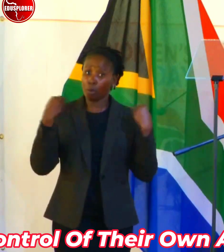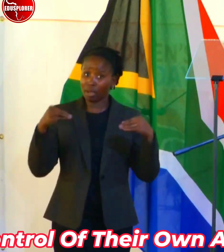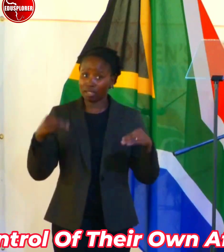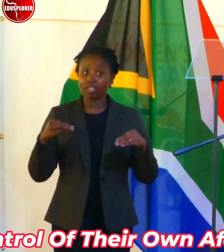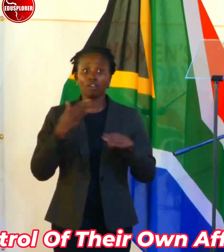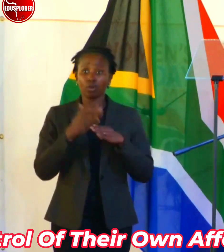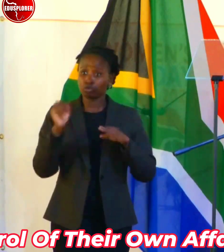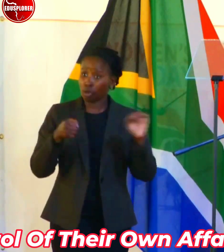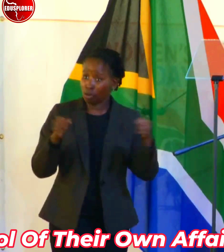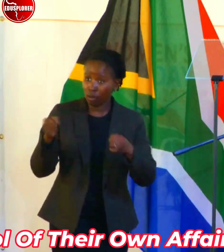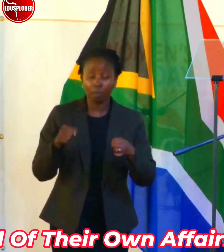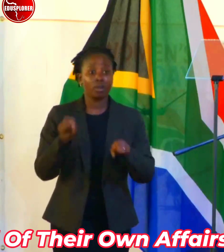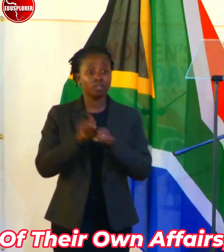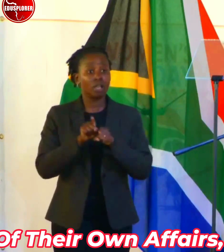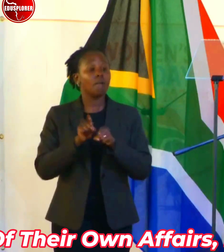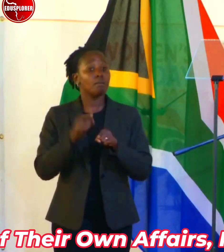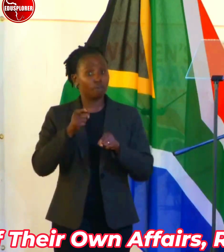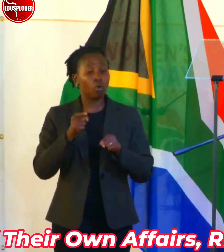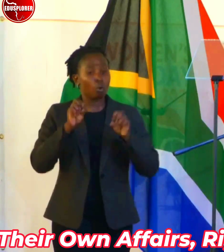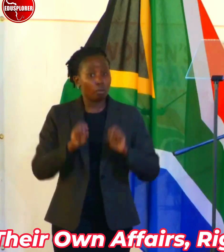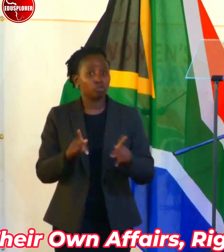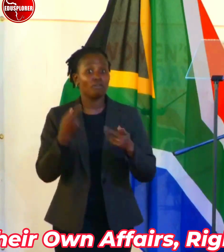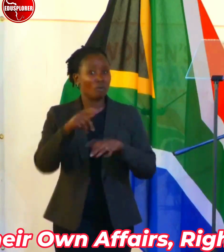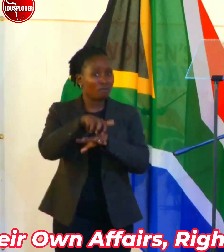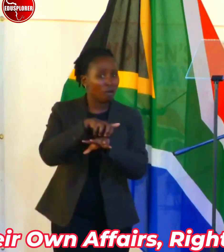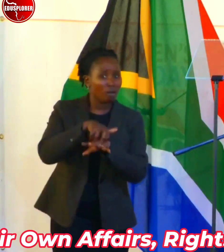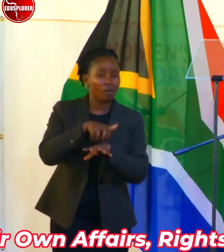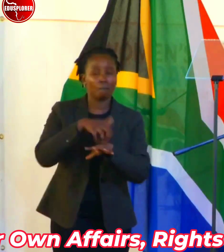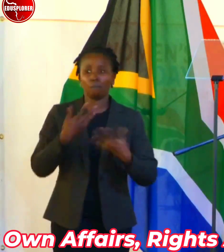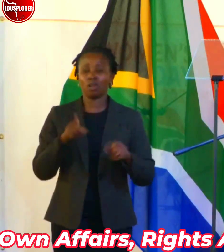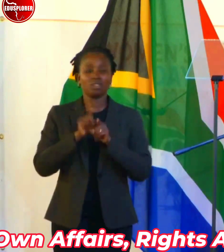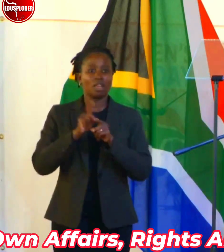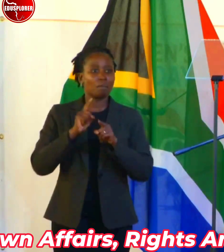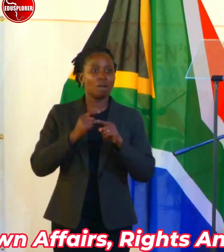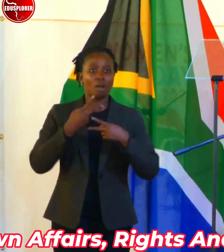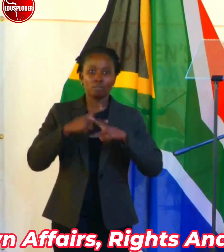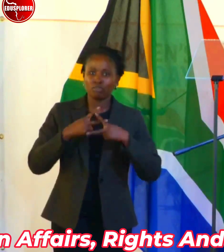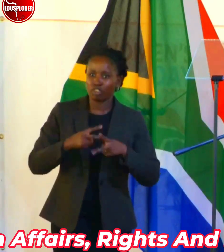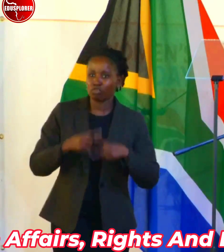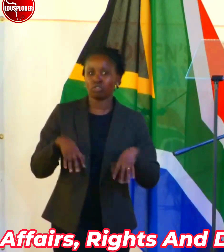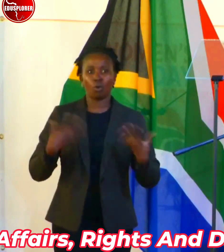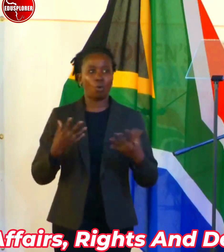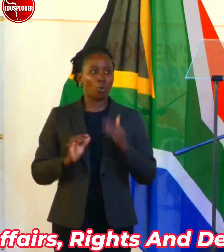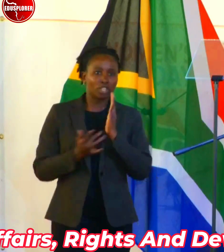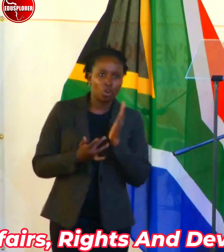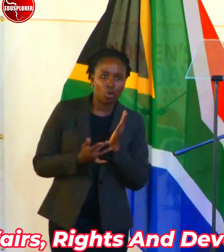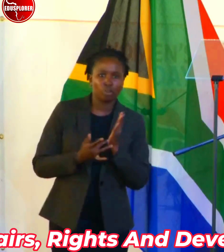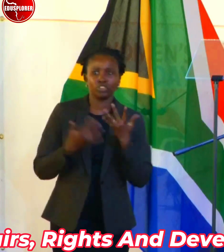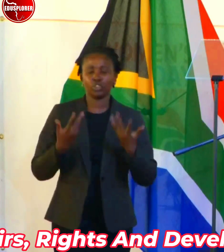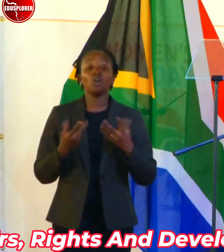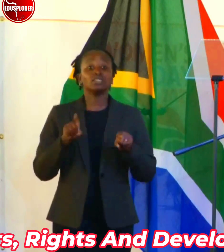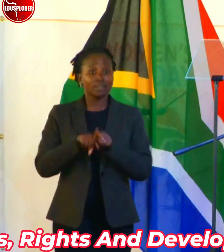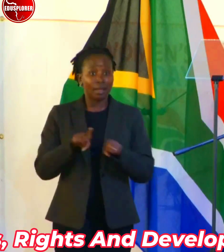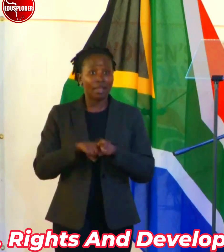and entrepreneurship in agriculture, in manufacturing, in technology, and also